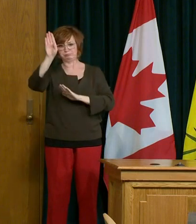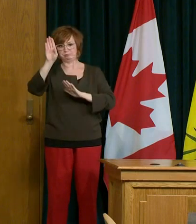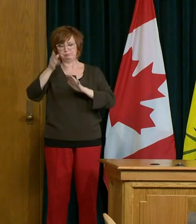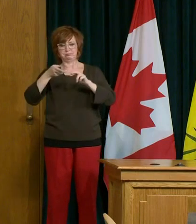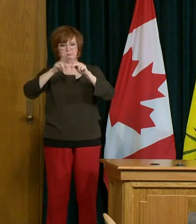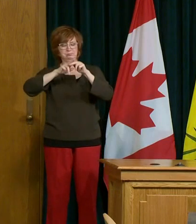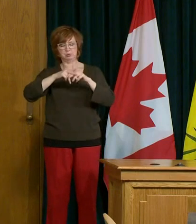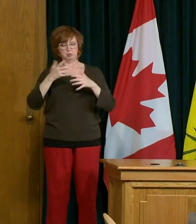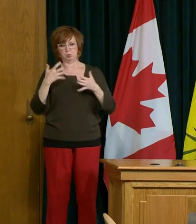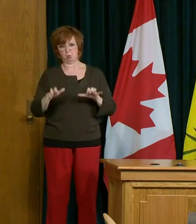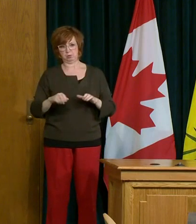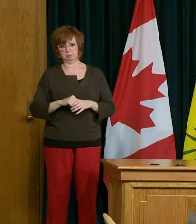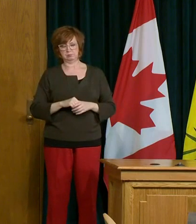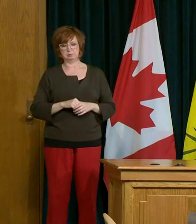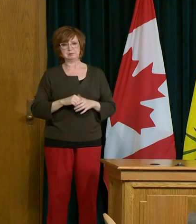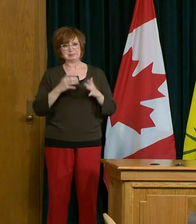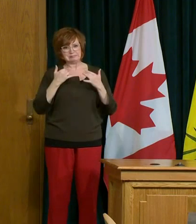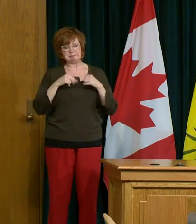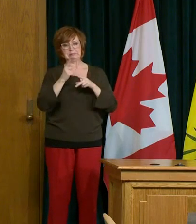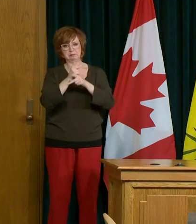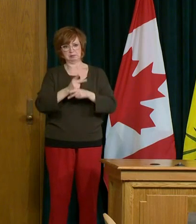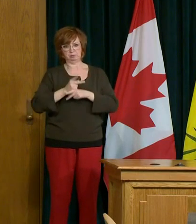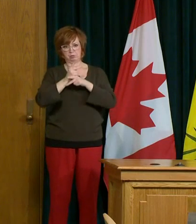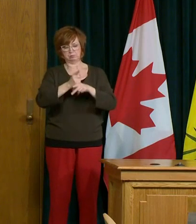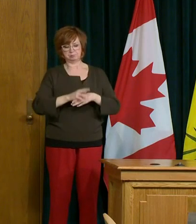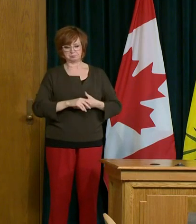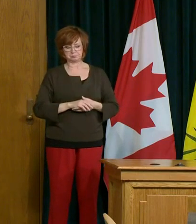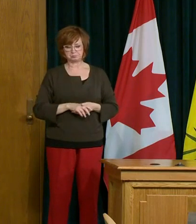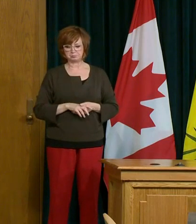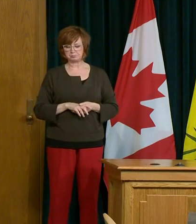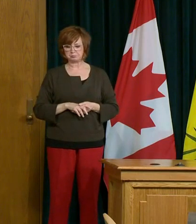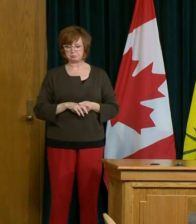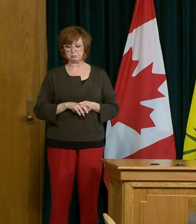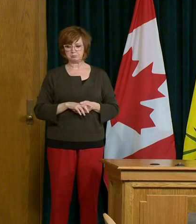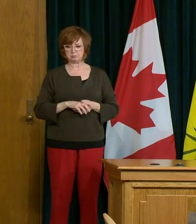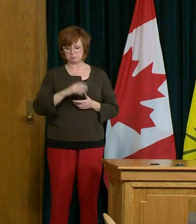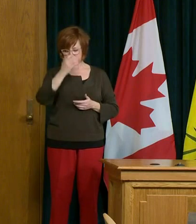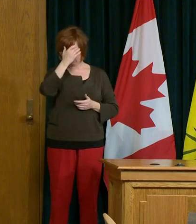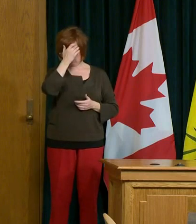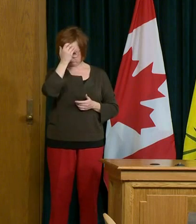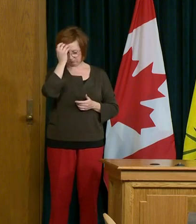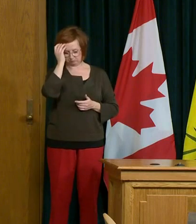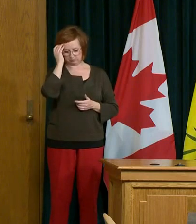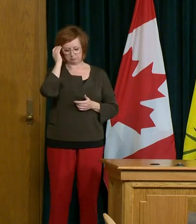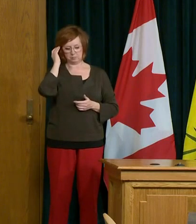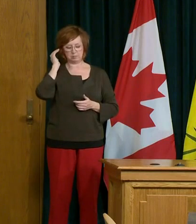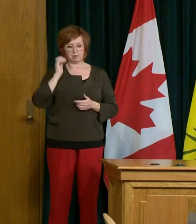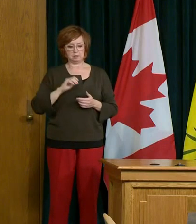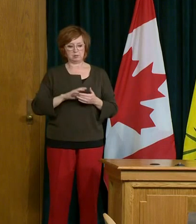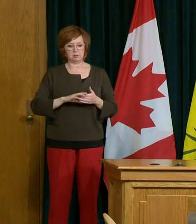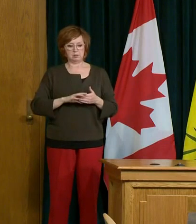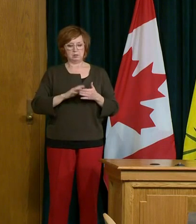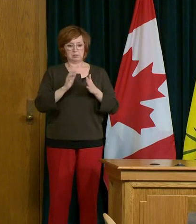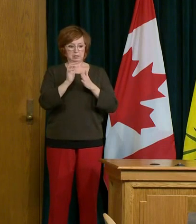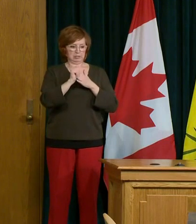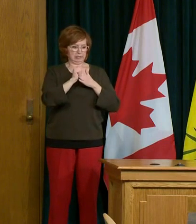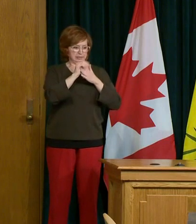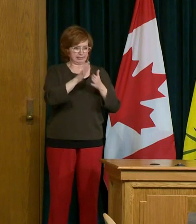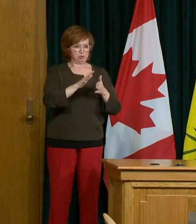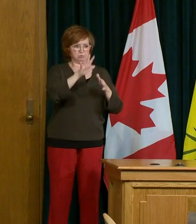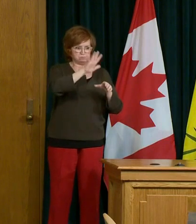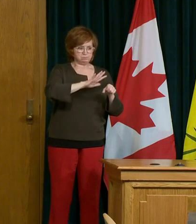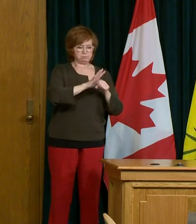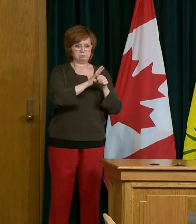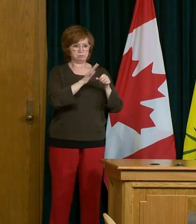And of course we have to recognize that the leaders, while public health and public safety agency can give their